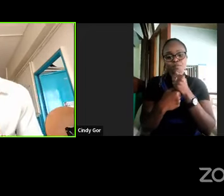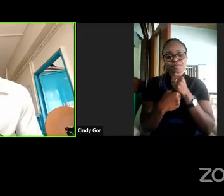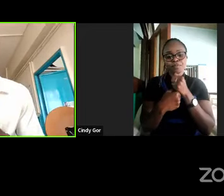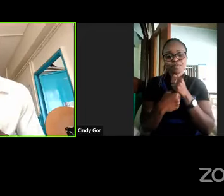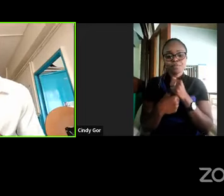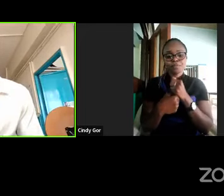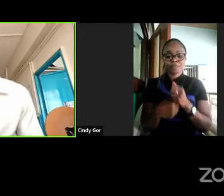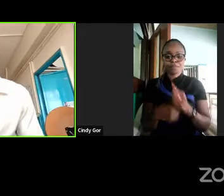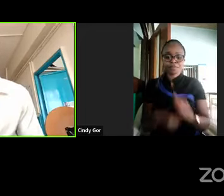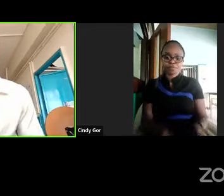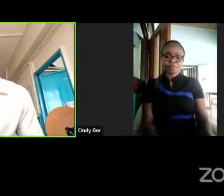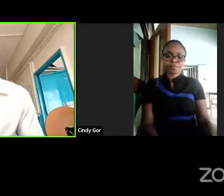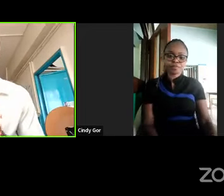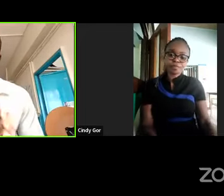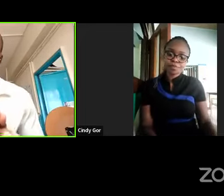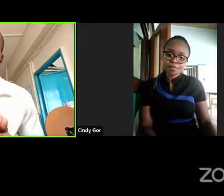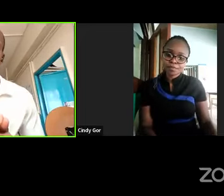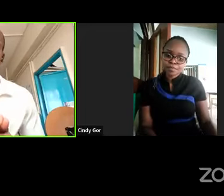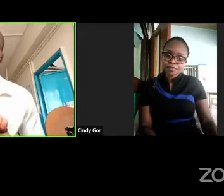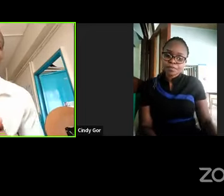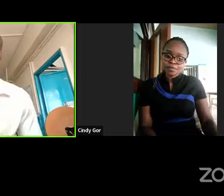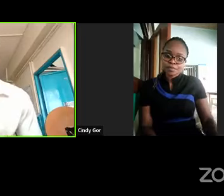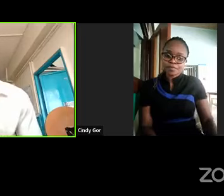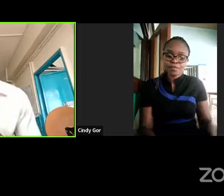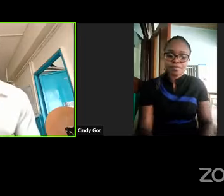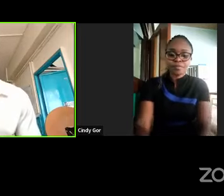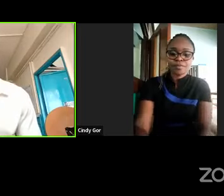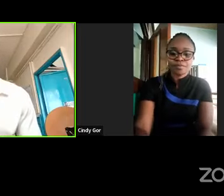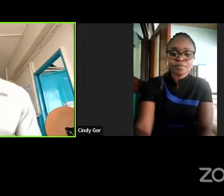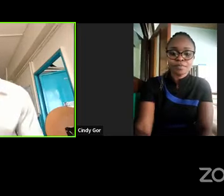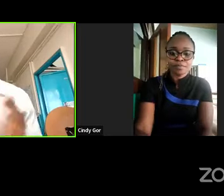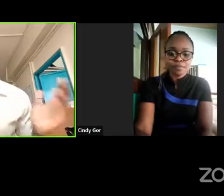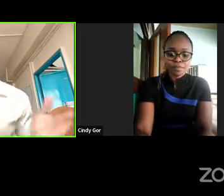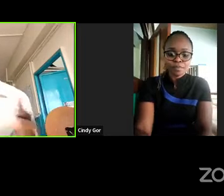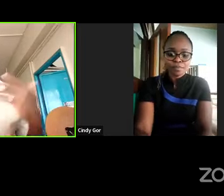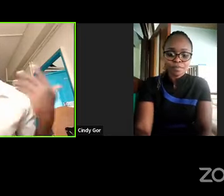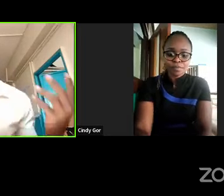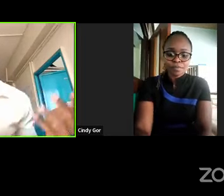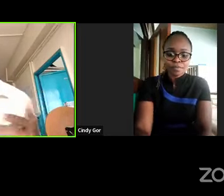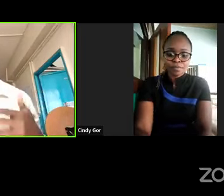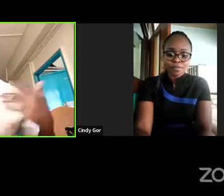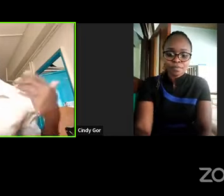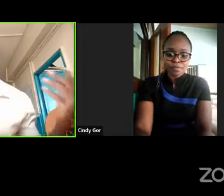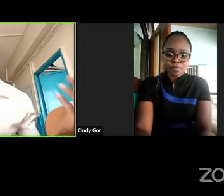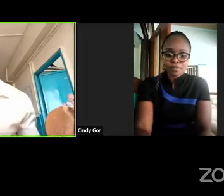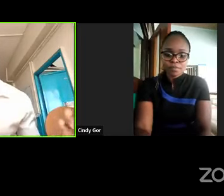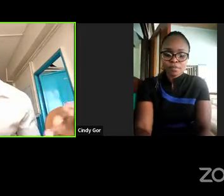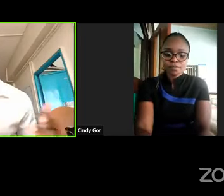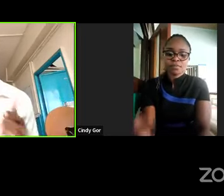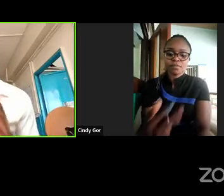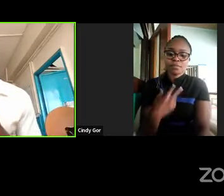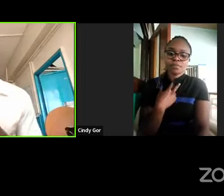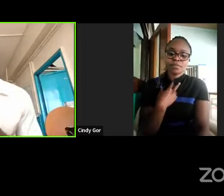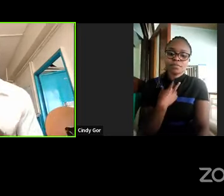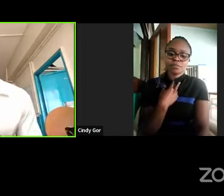are effectively accounted for when it comes to implementation, when it comes to resource allocation. And this will, in turn, on the larger perspective, limit